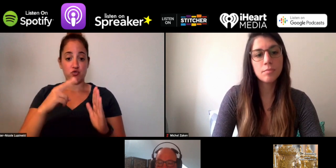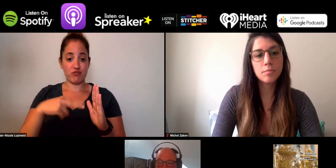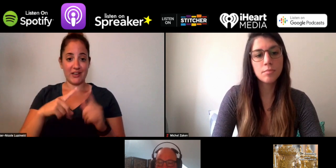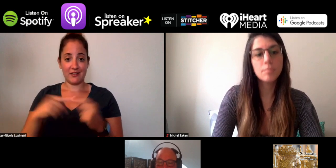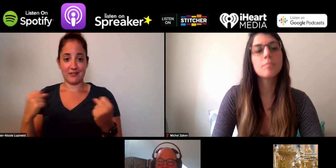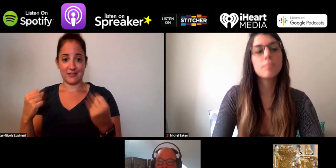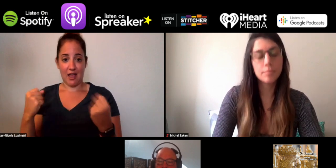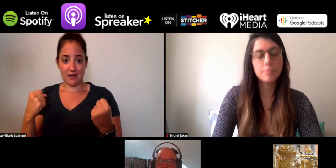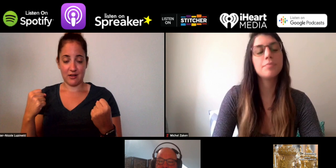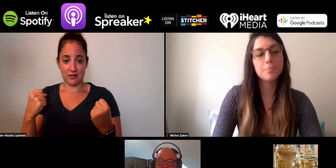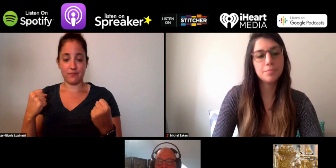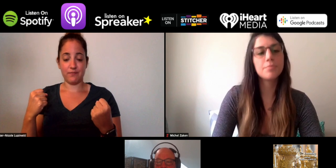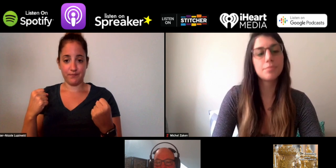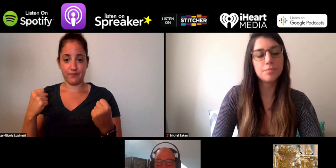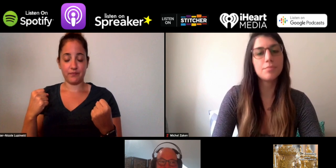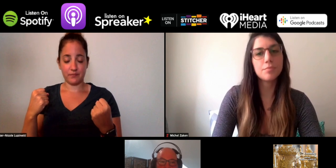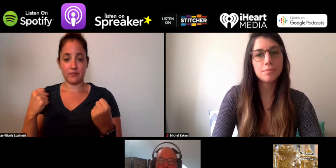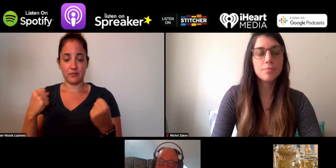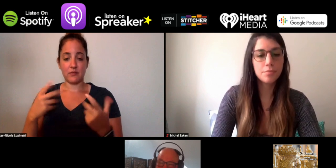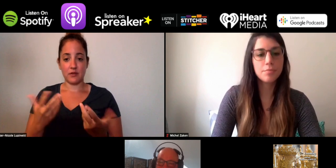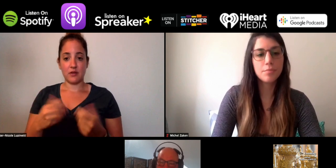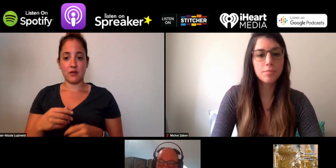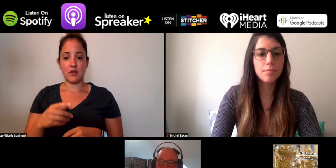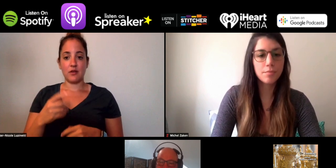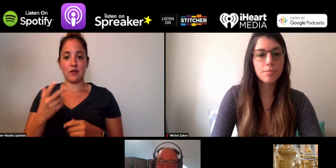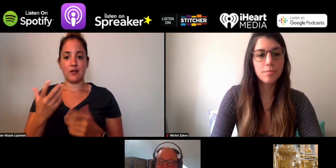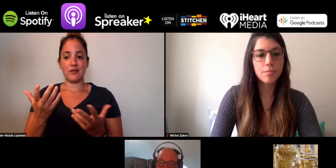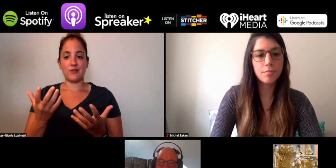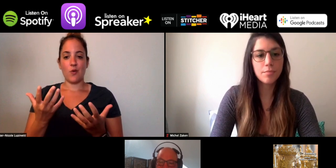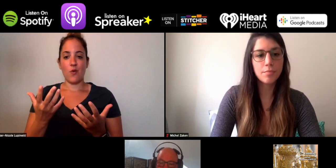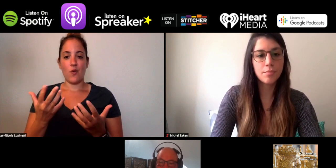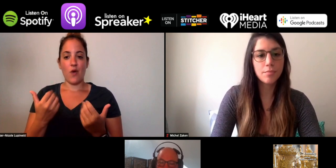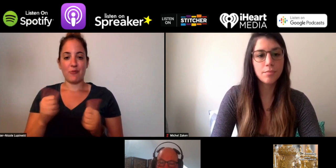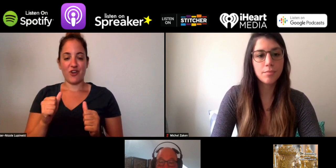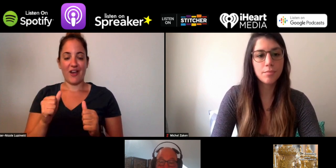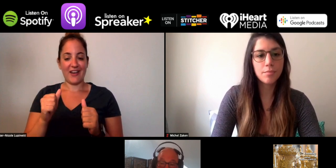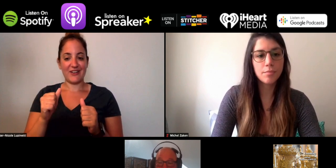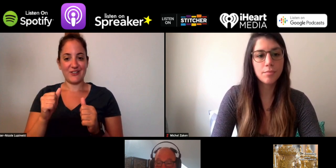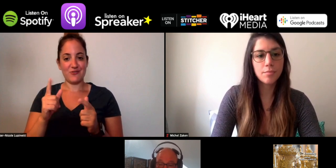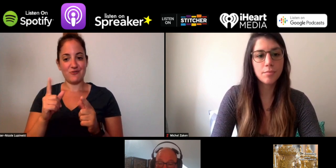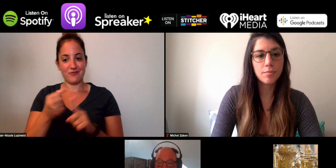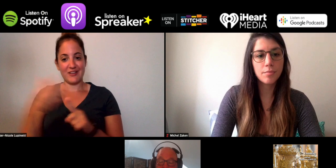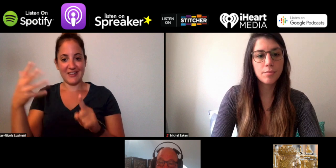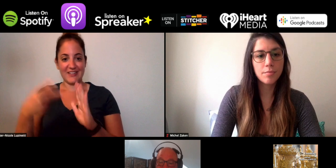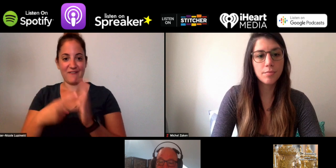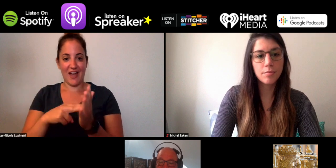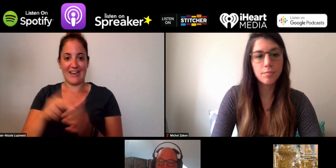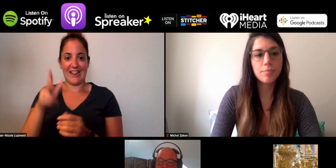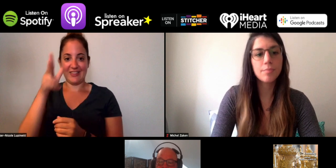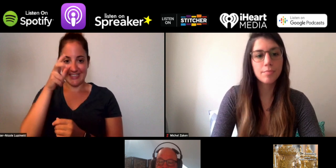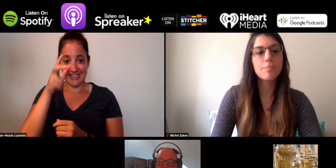signing. And since I'm looking for the nuances of listening on this podcast about